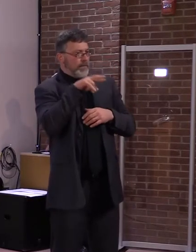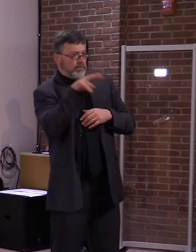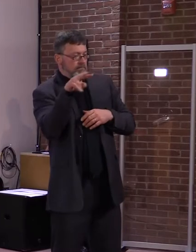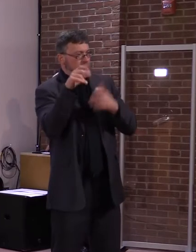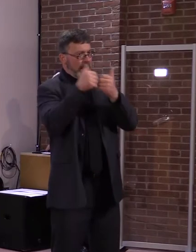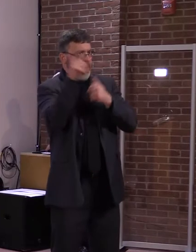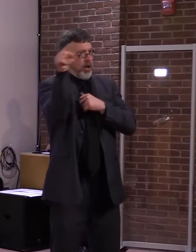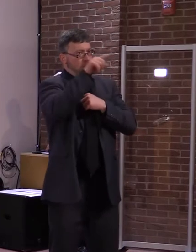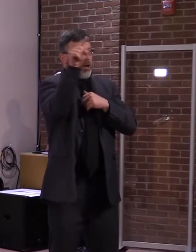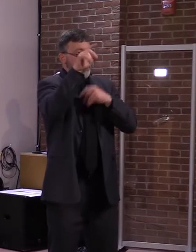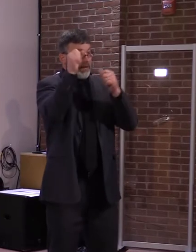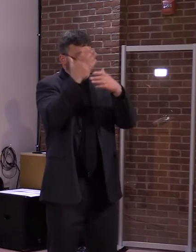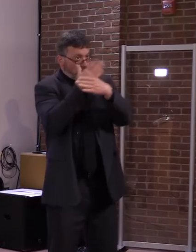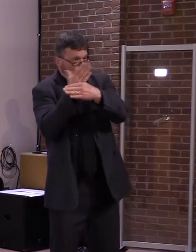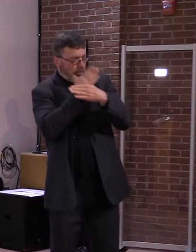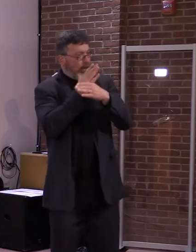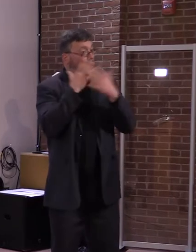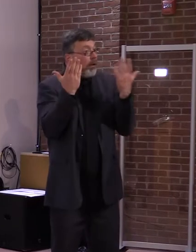I